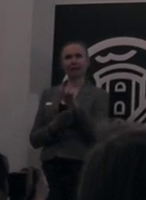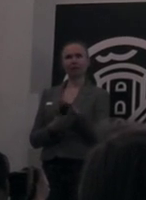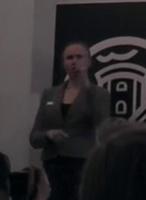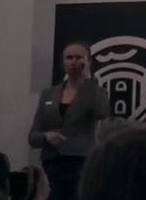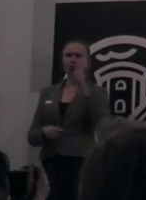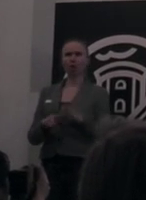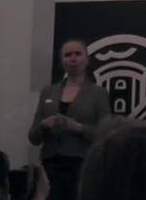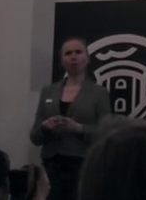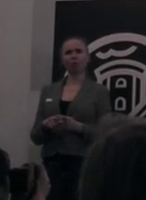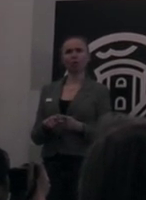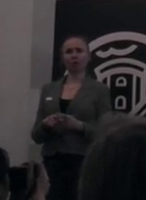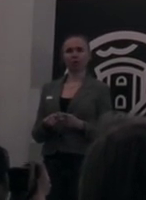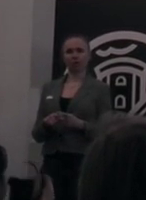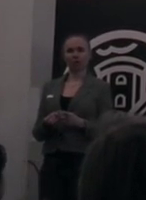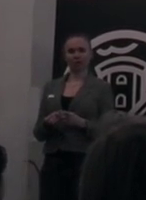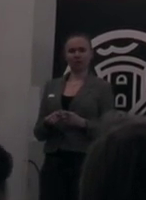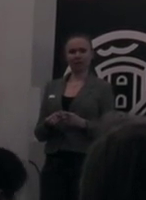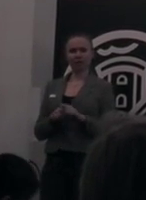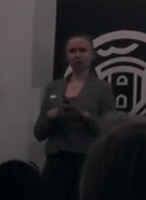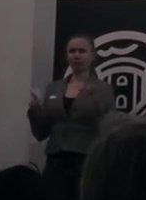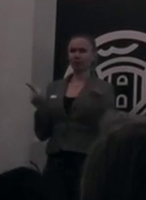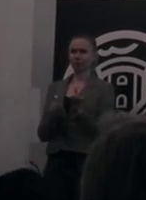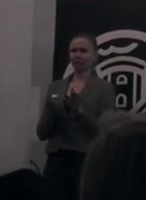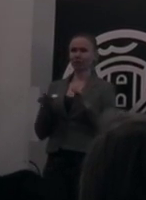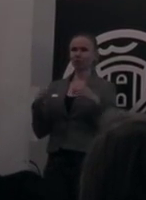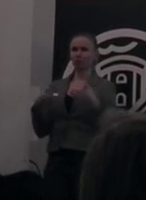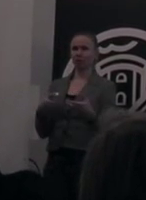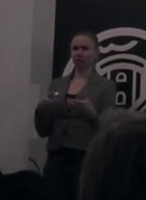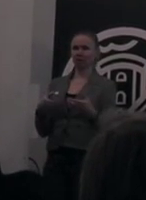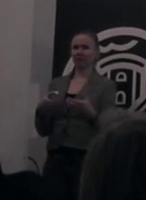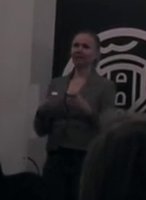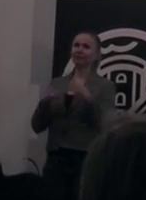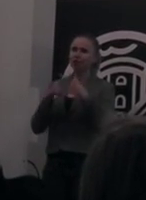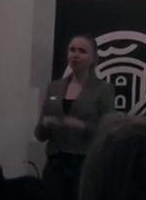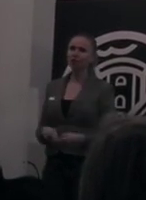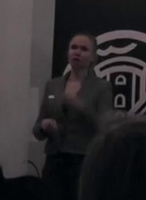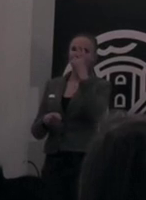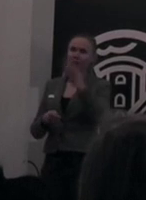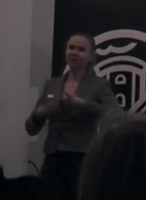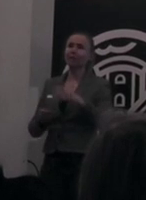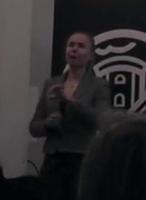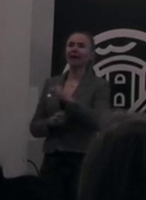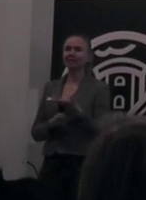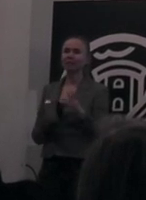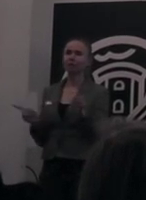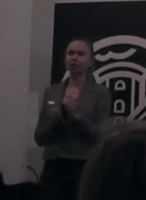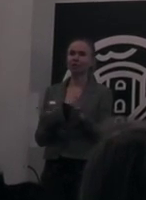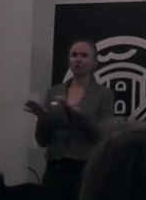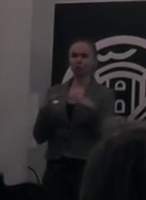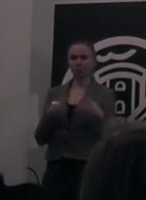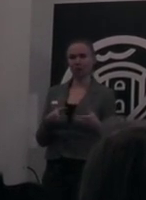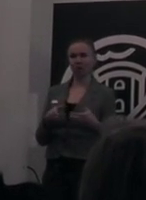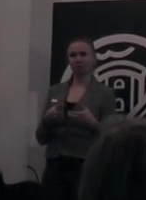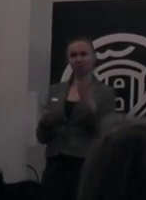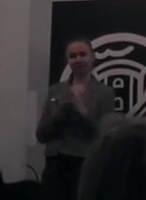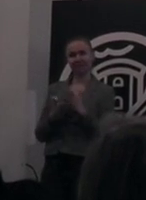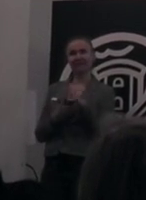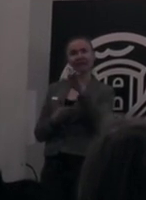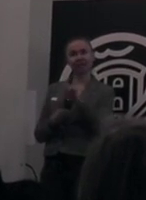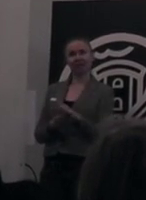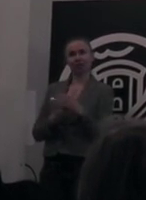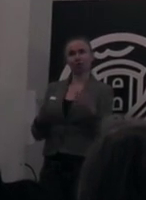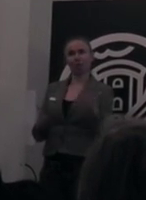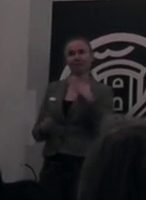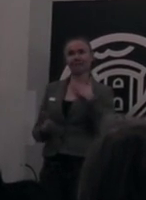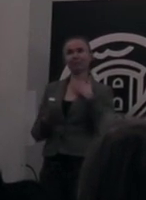we can't, as any minority community, leave behind other minority communities. So he would be one of the major voices today that would be speaking